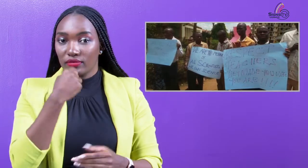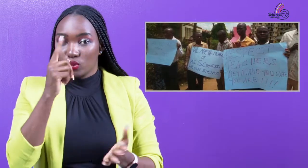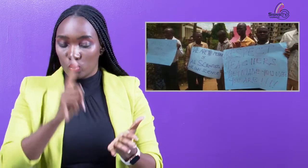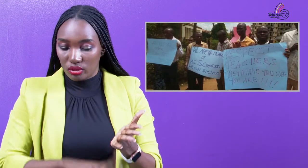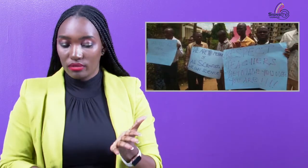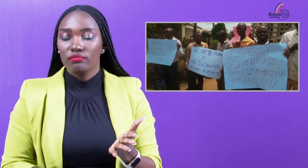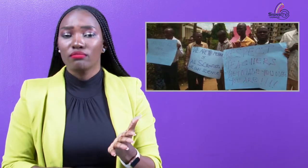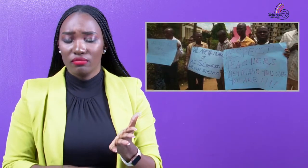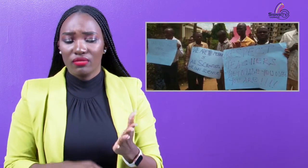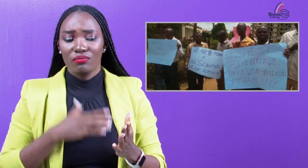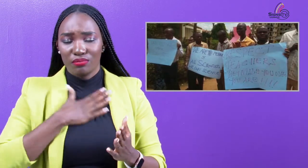salary enhancement.